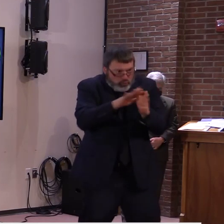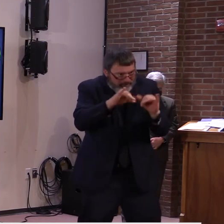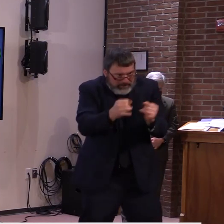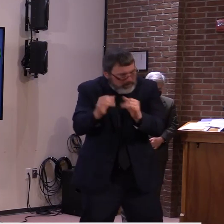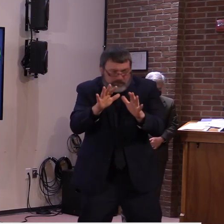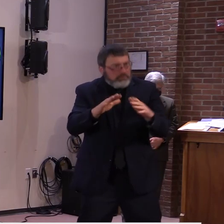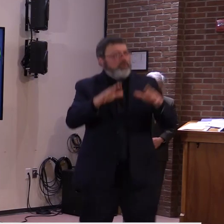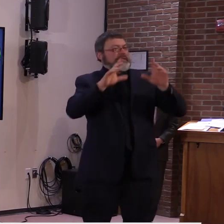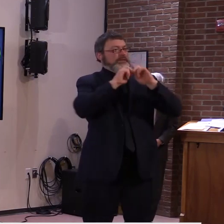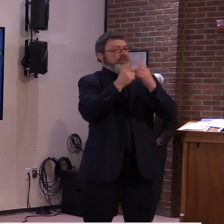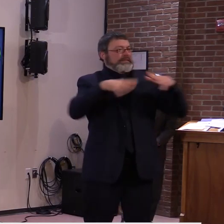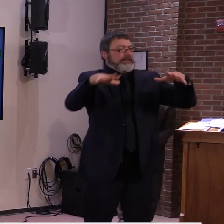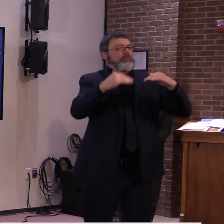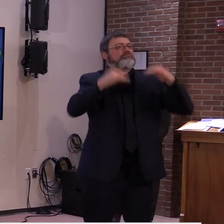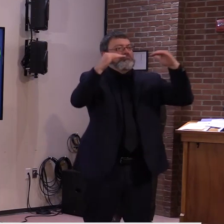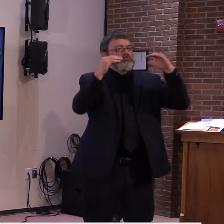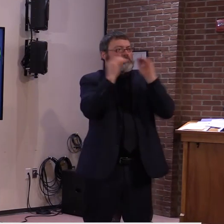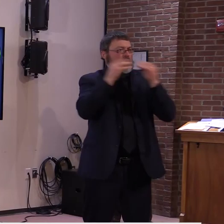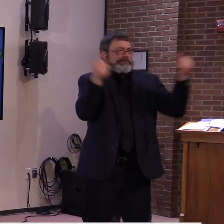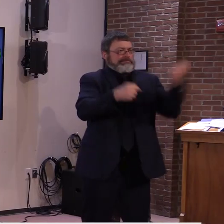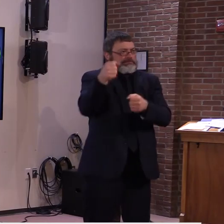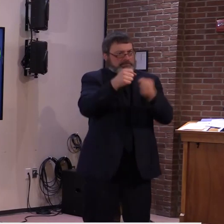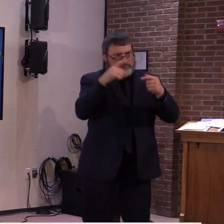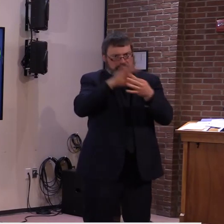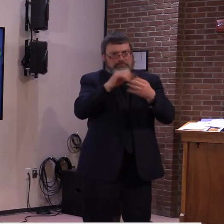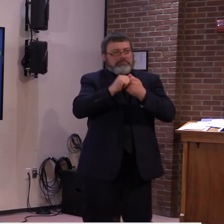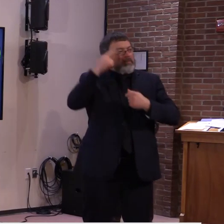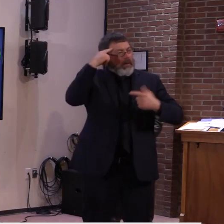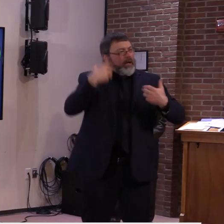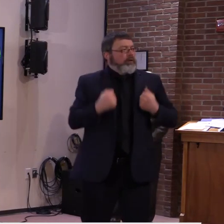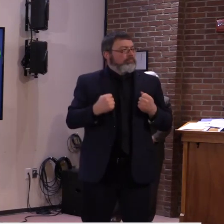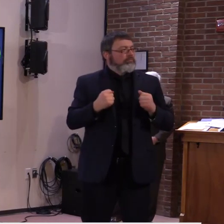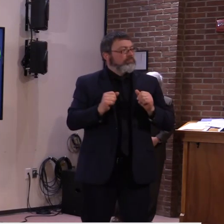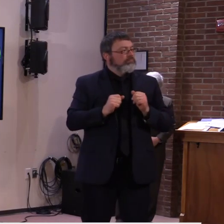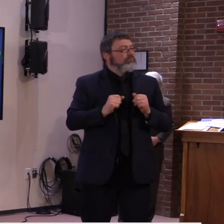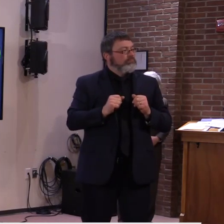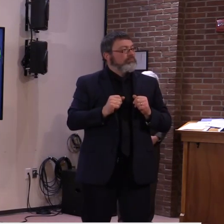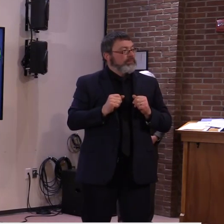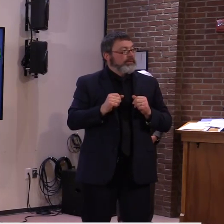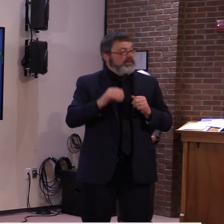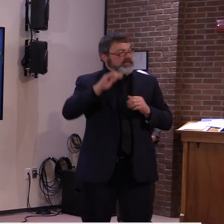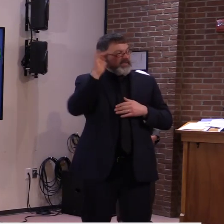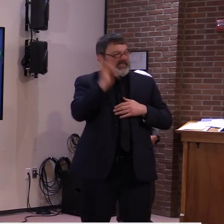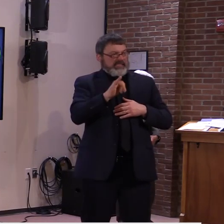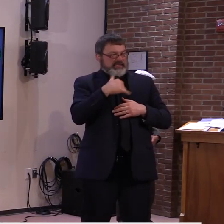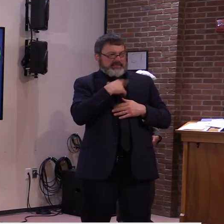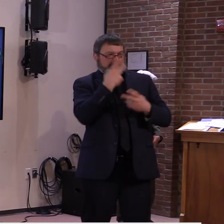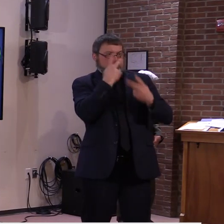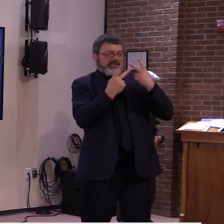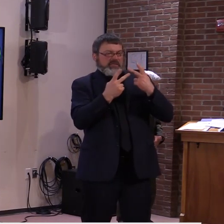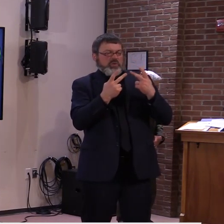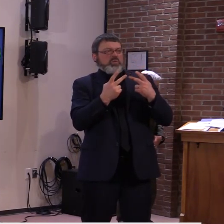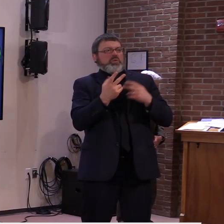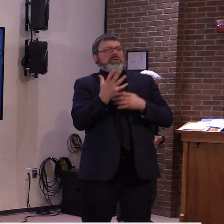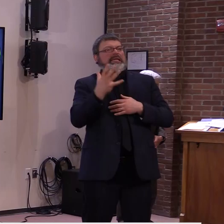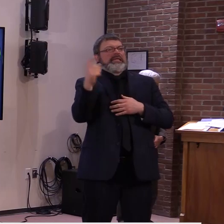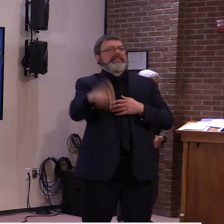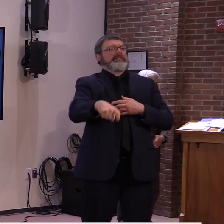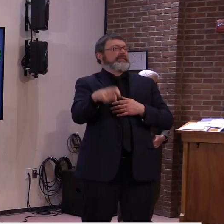are starting to see symptoms for our need to begin working more urgently on student support structures. These symptoms include truancy, attendance, and